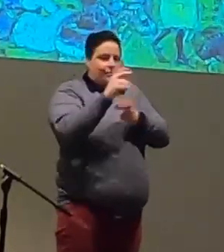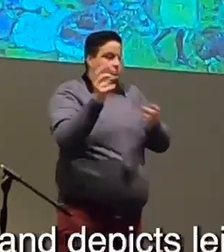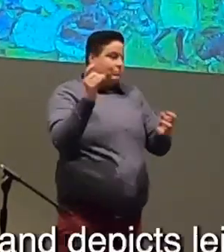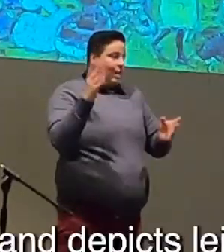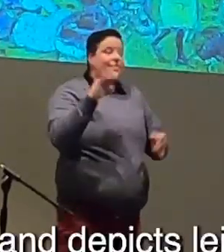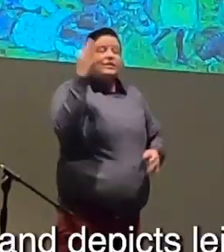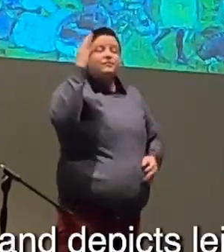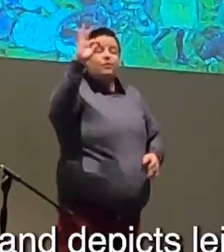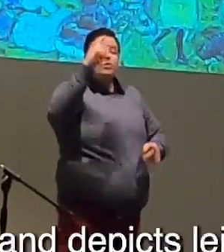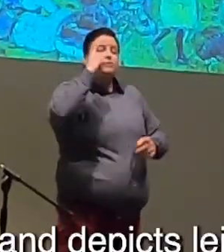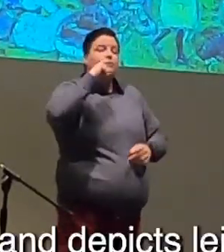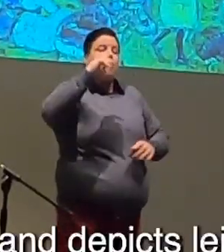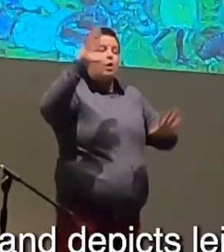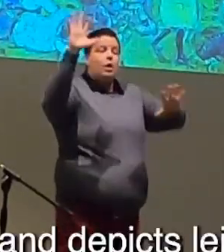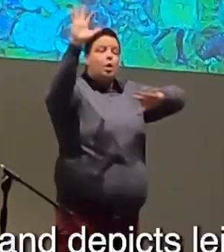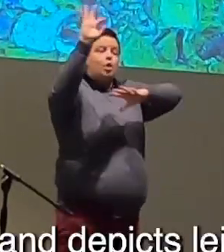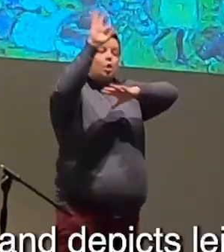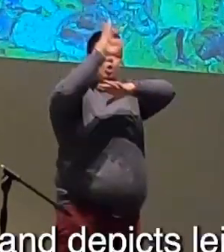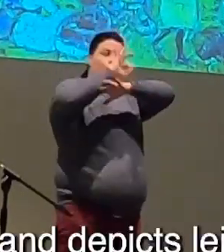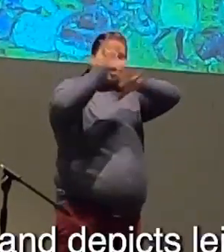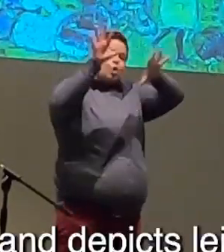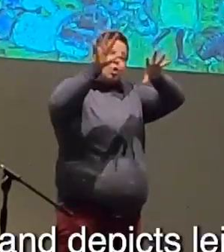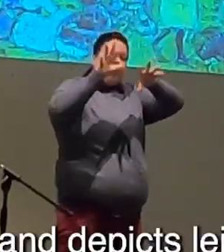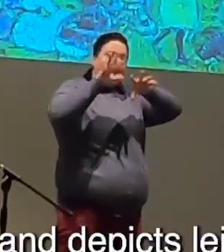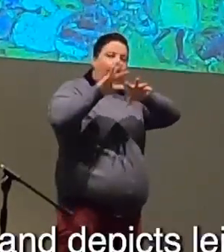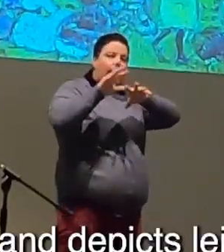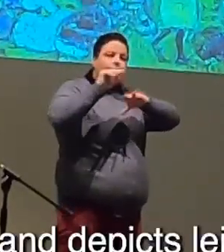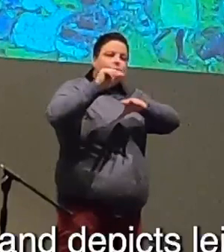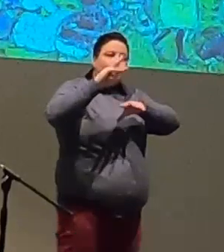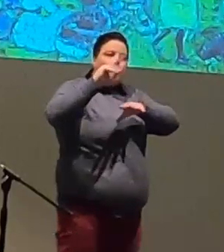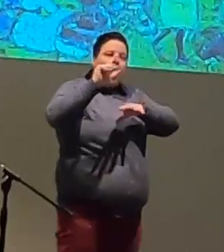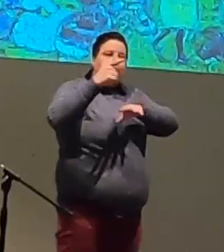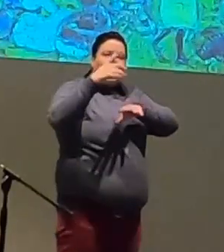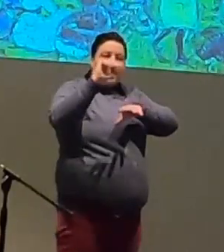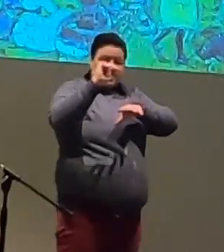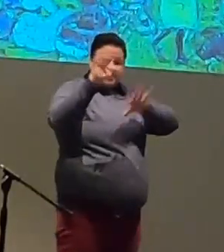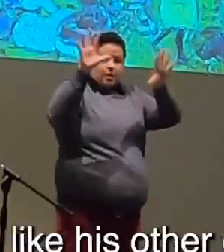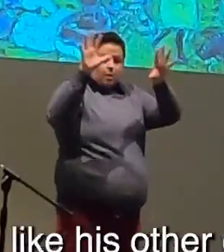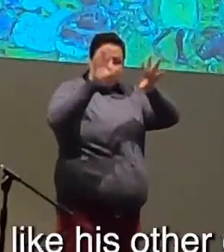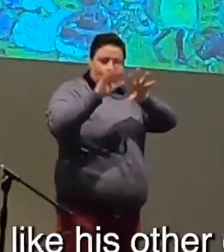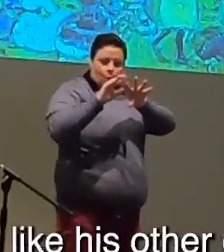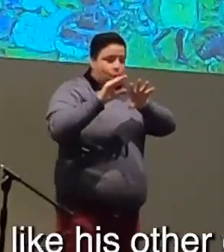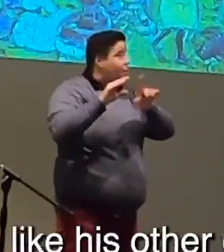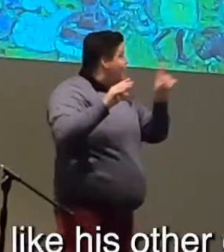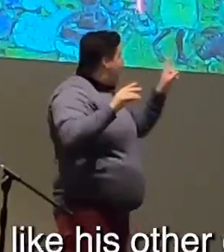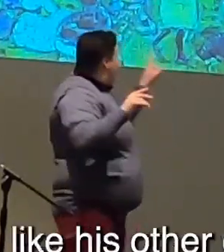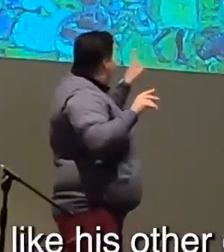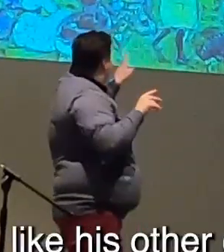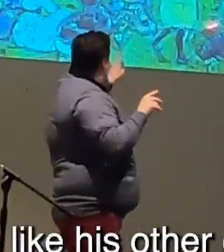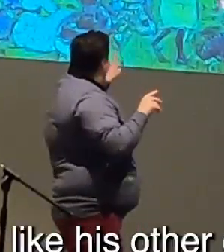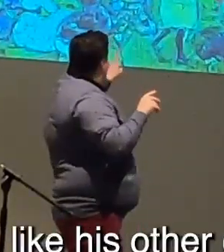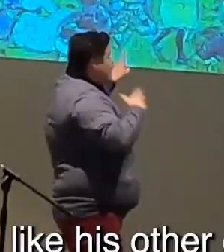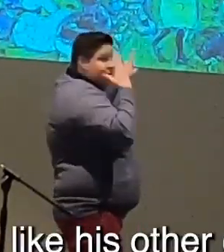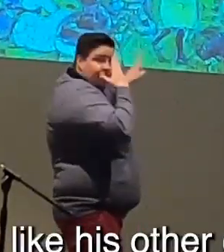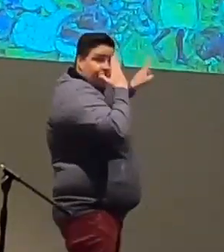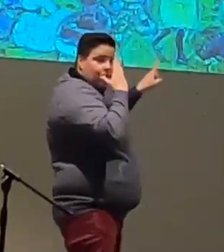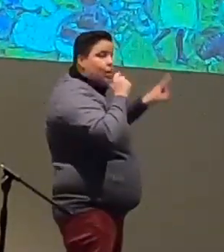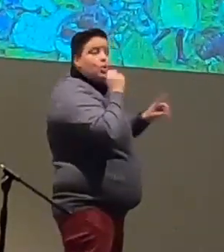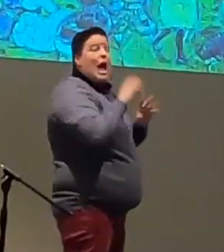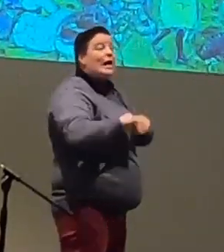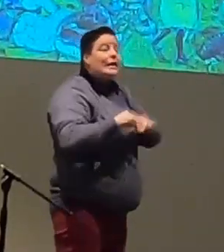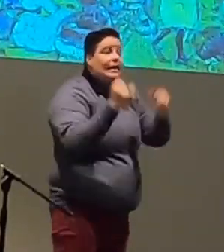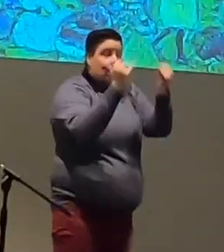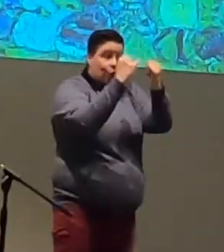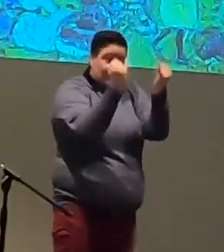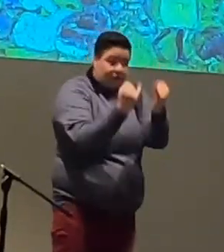twilight, and depicts leisurely socializing in a park. The flattened figures, like his other ones, are not clearly defined, although